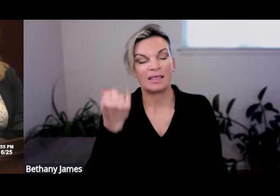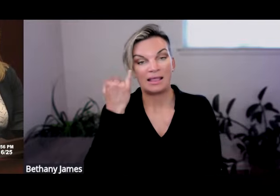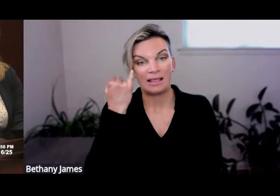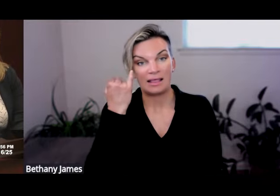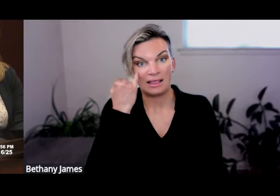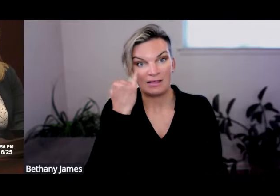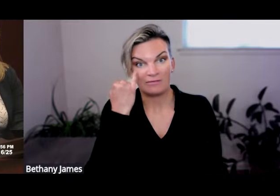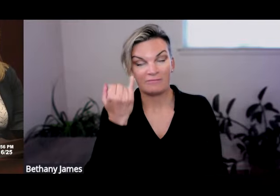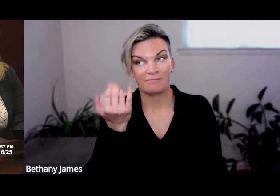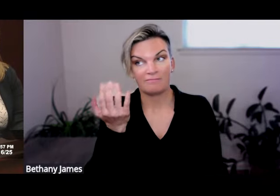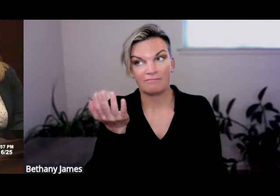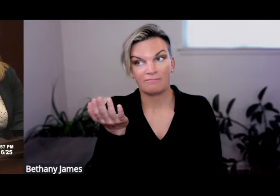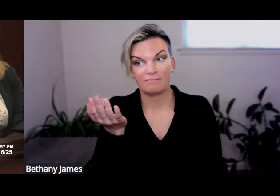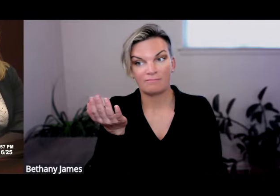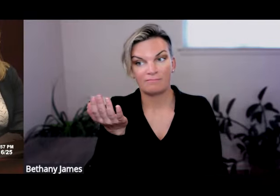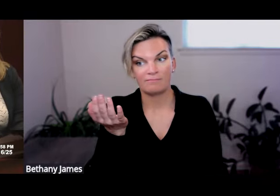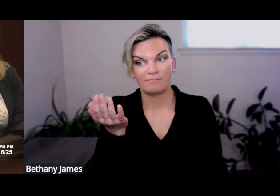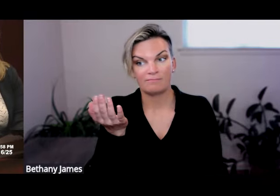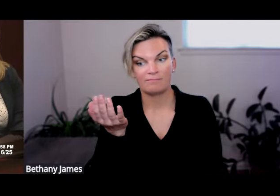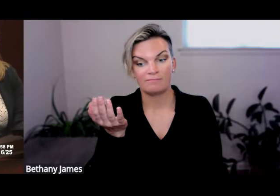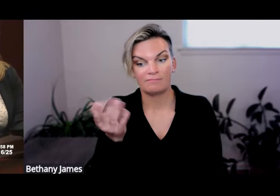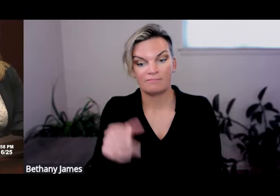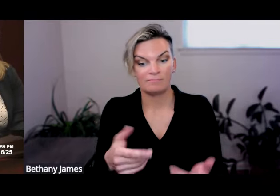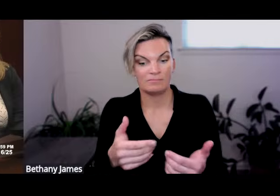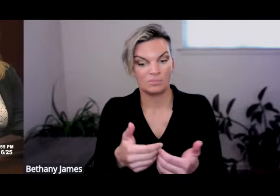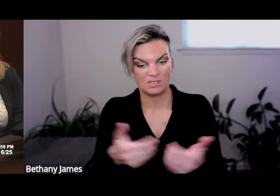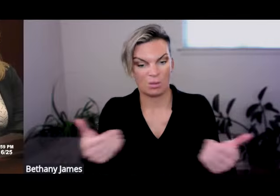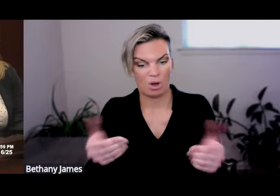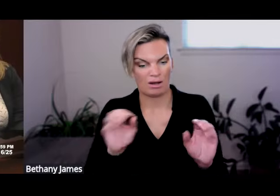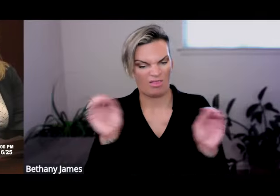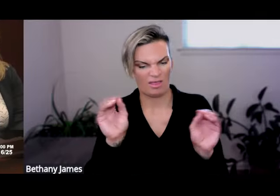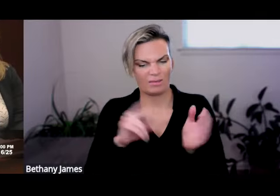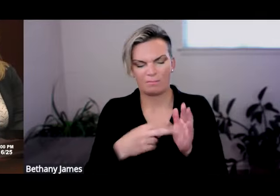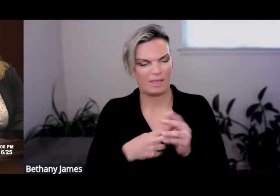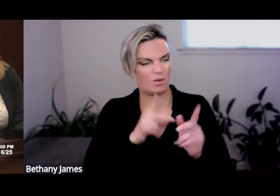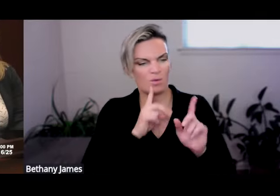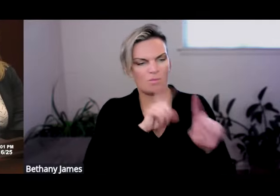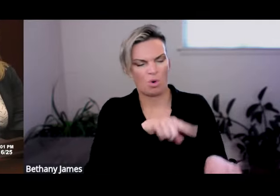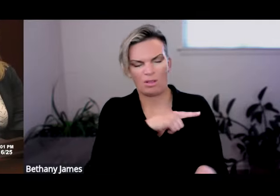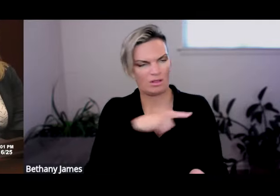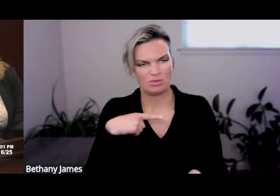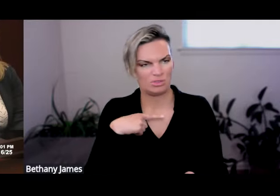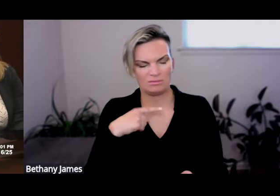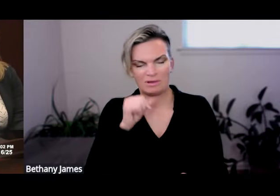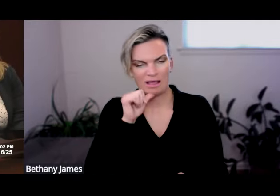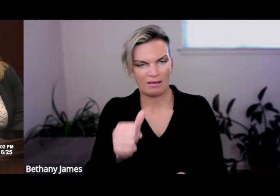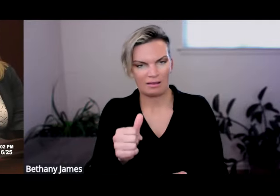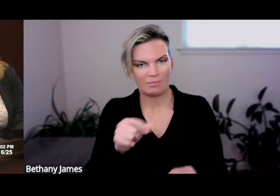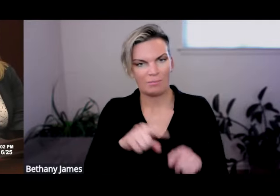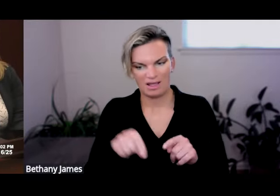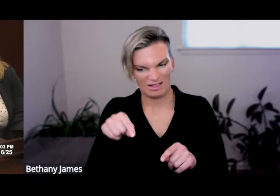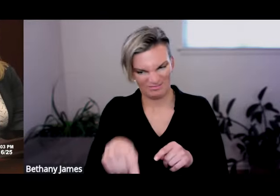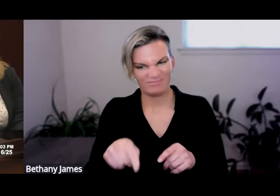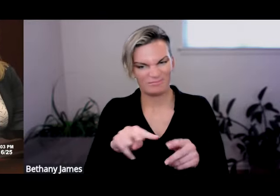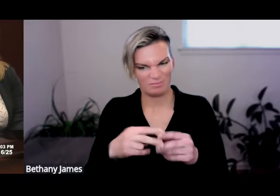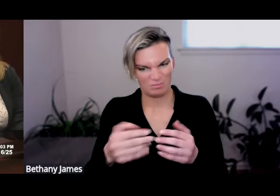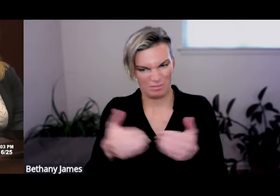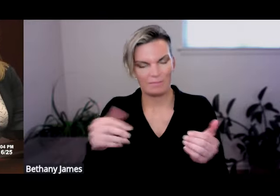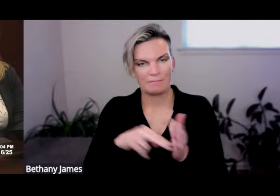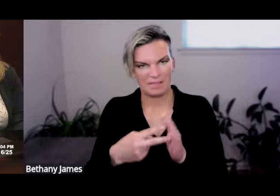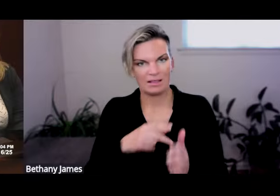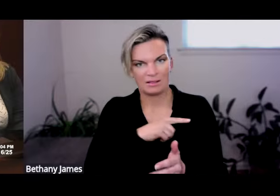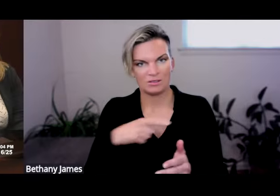would we be required to report to the legislature on it? Coupling that with that other language. This language was not present in the prior one.